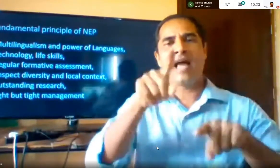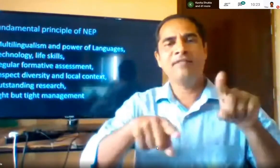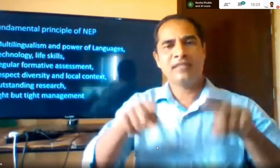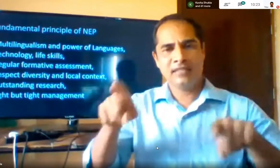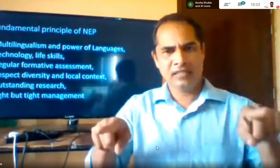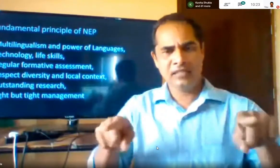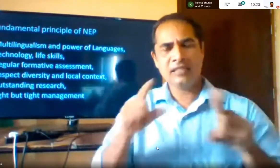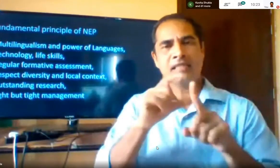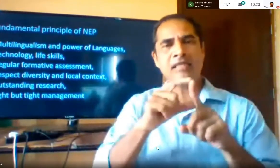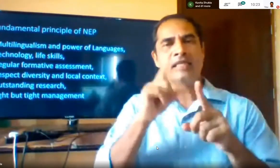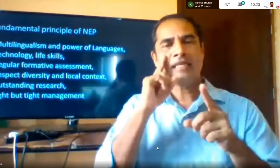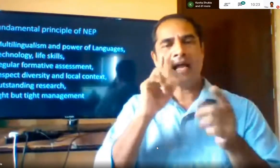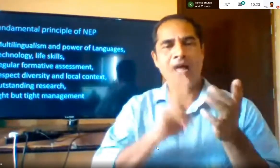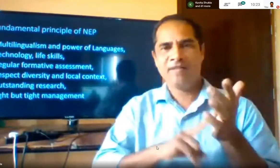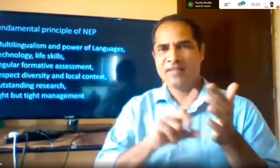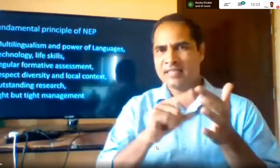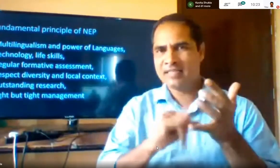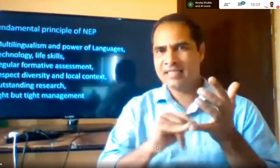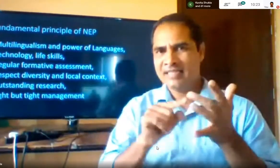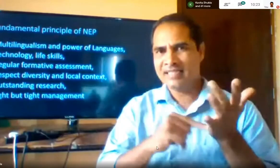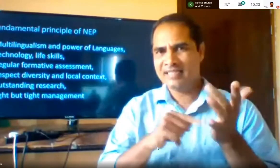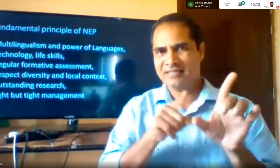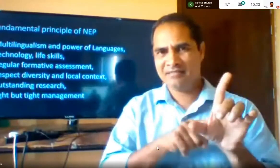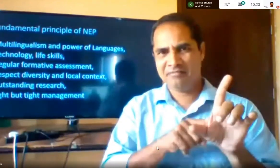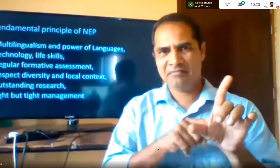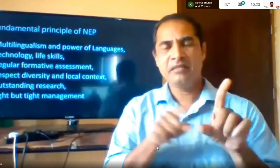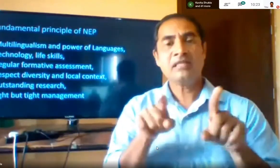So next is respect the diversity.